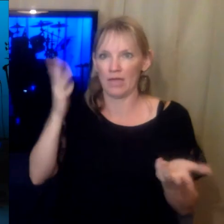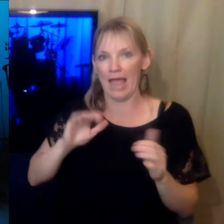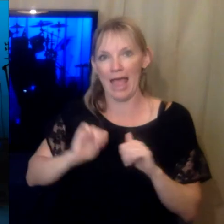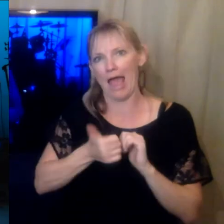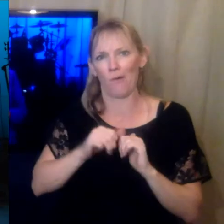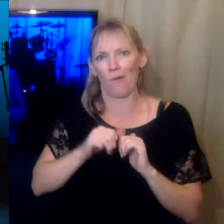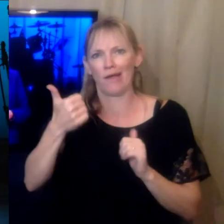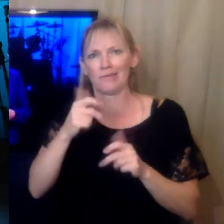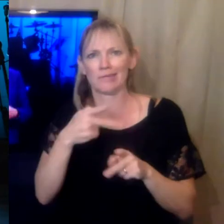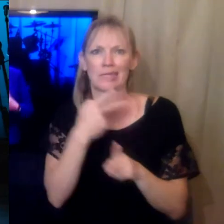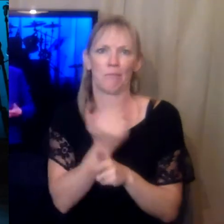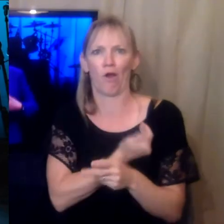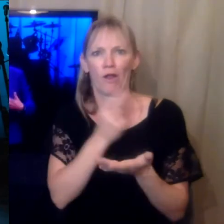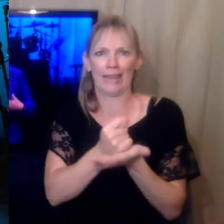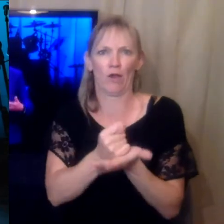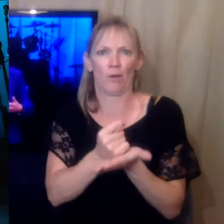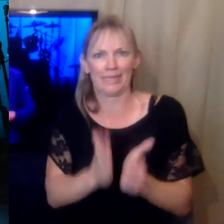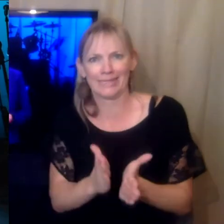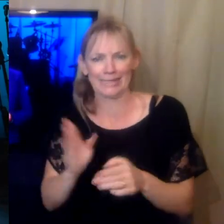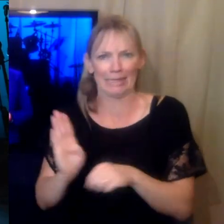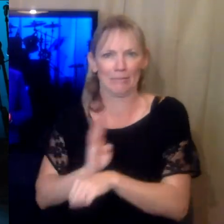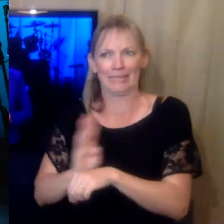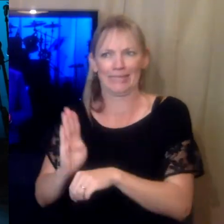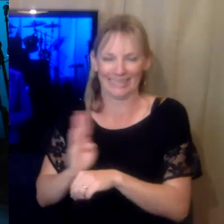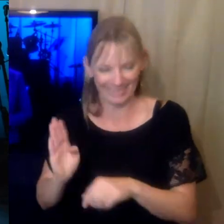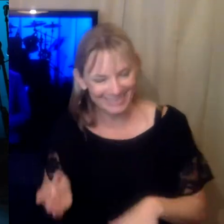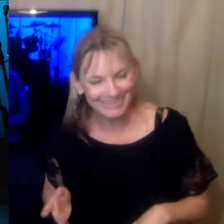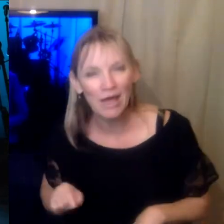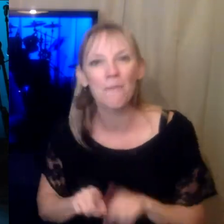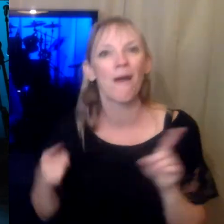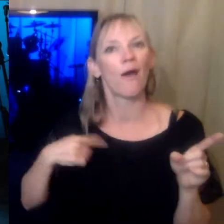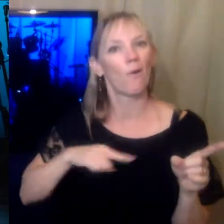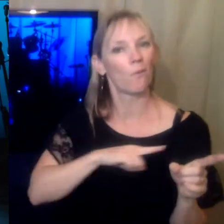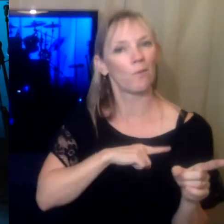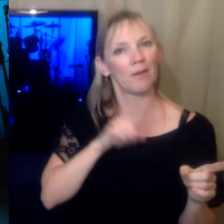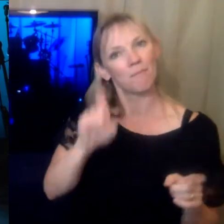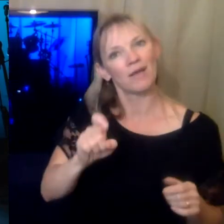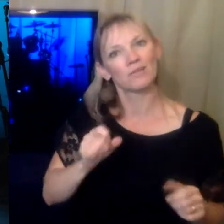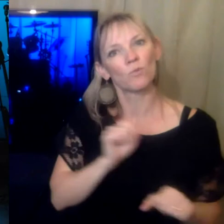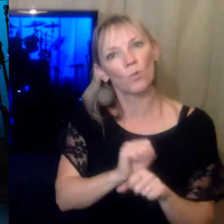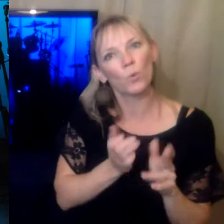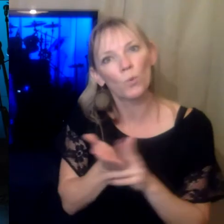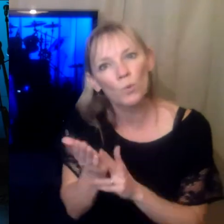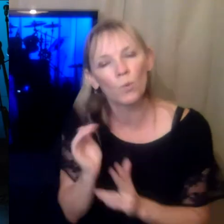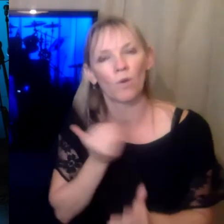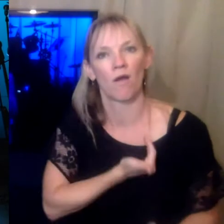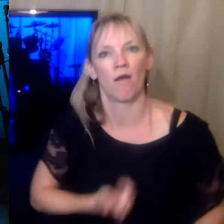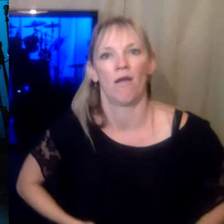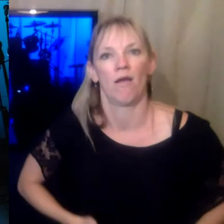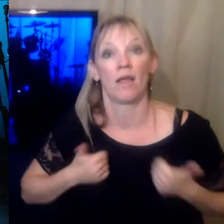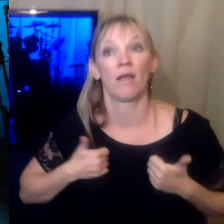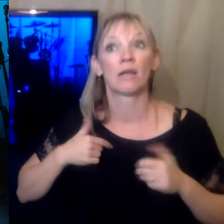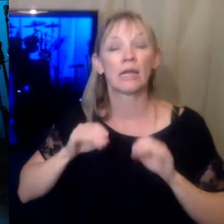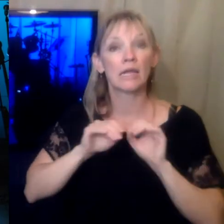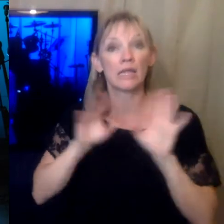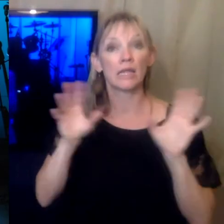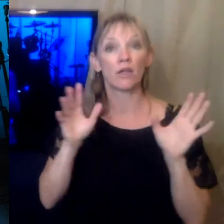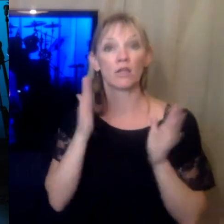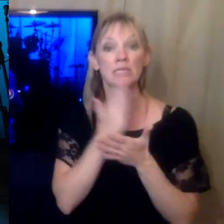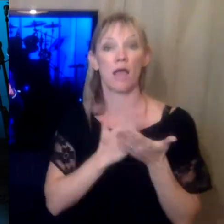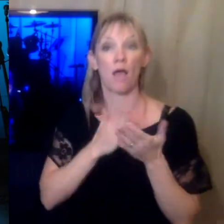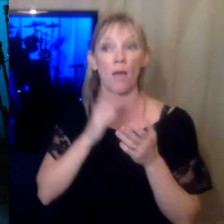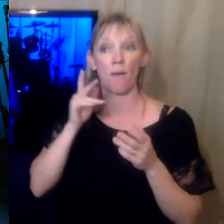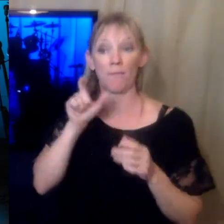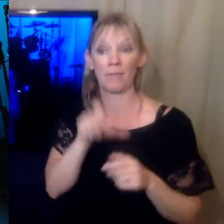for crying out loud? But we all get to work through that in our lives. I'm pretty clear that some people see kids